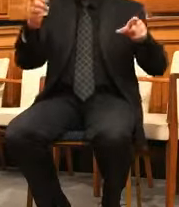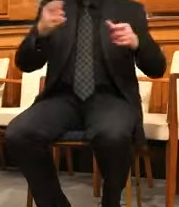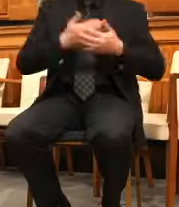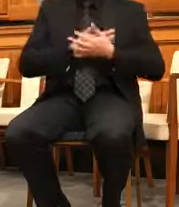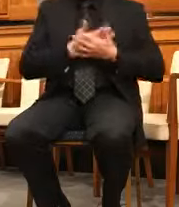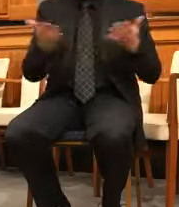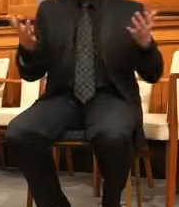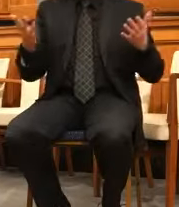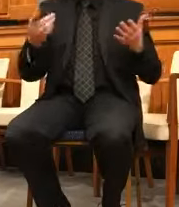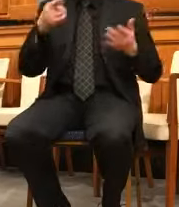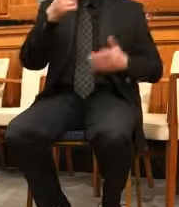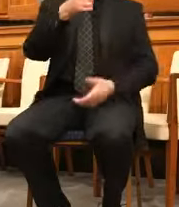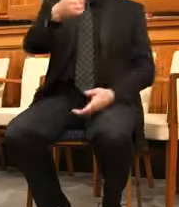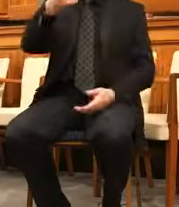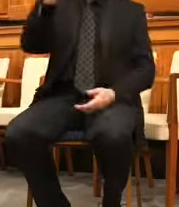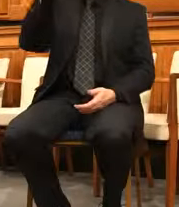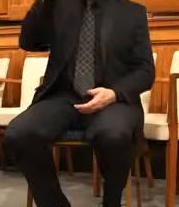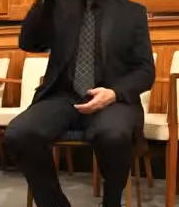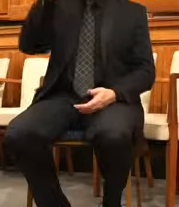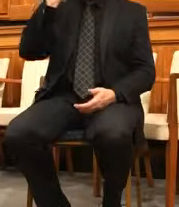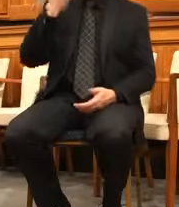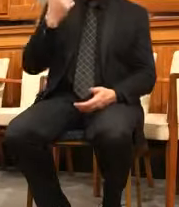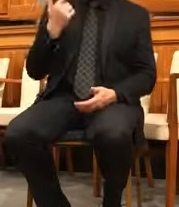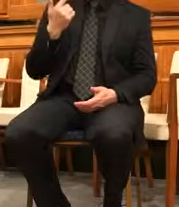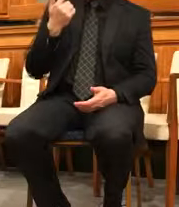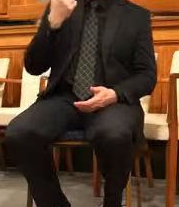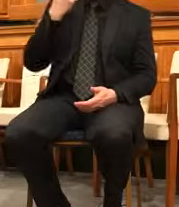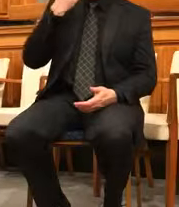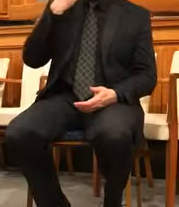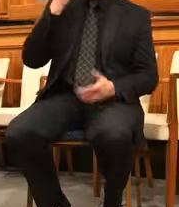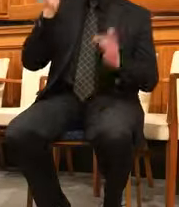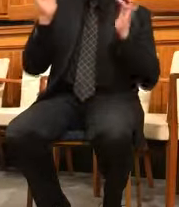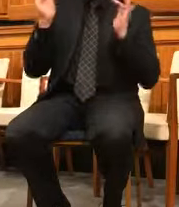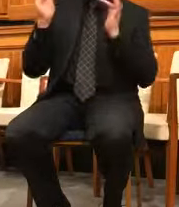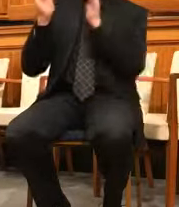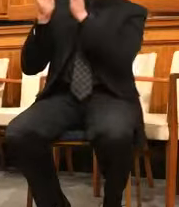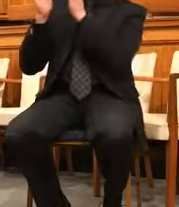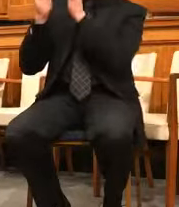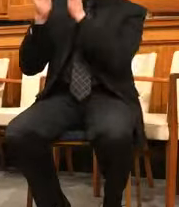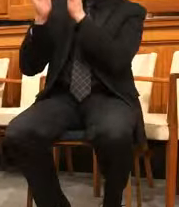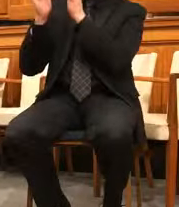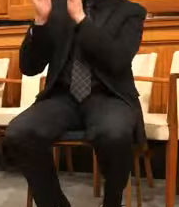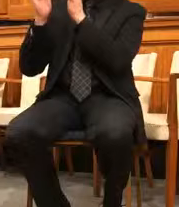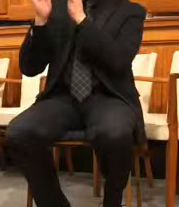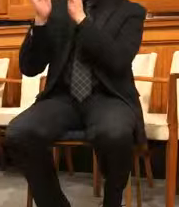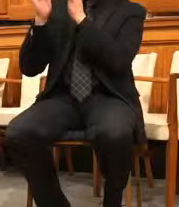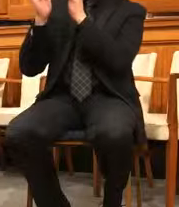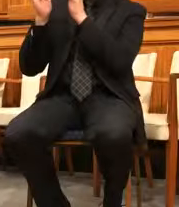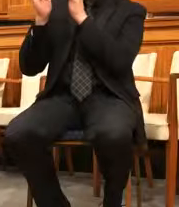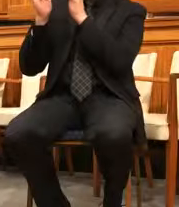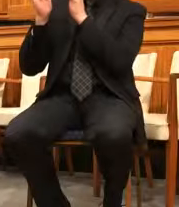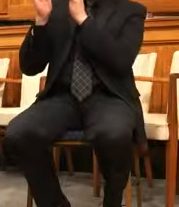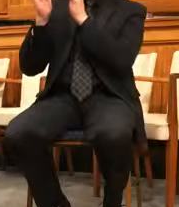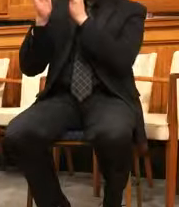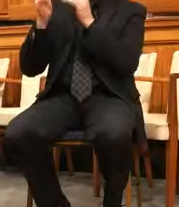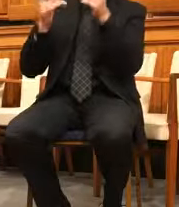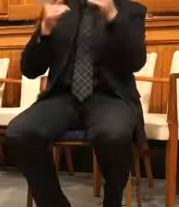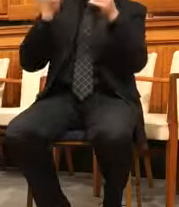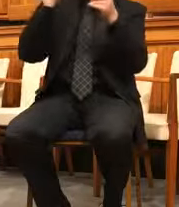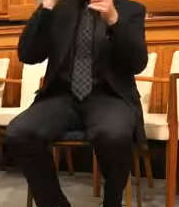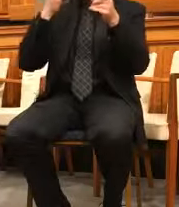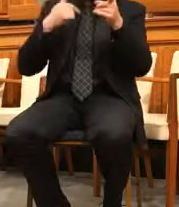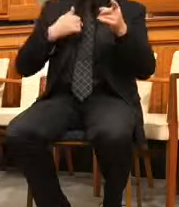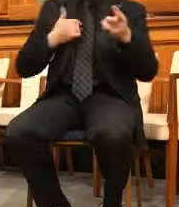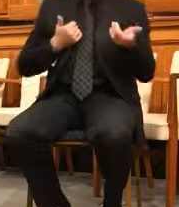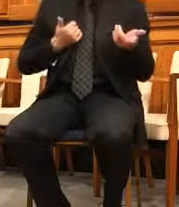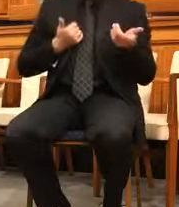any contact with God, any communion with Him, is, well, it's a matter of